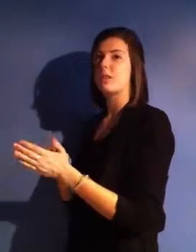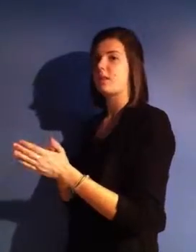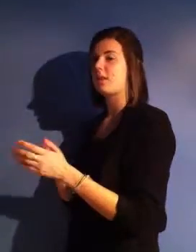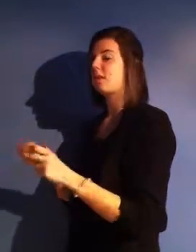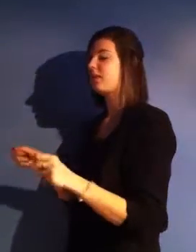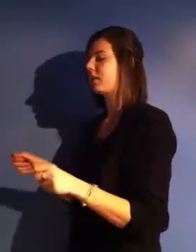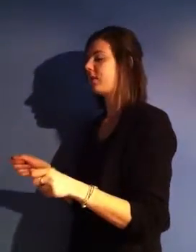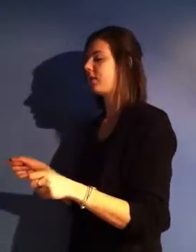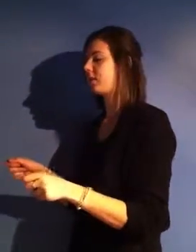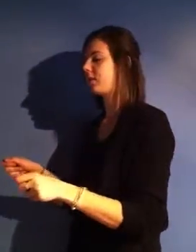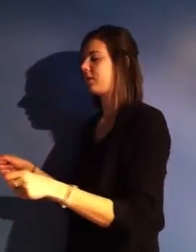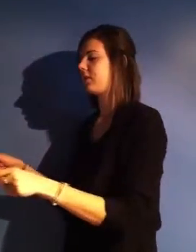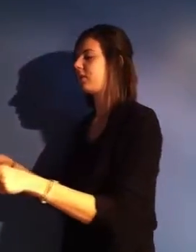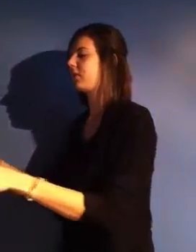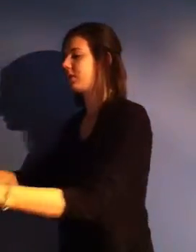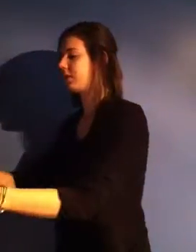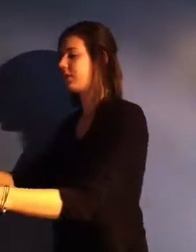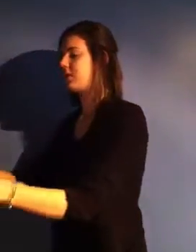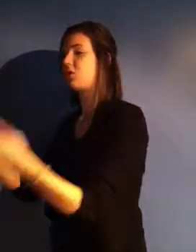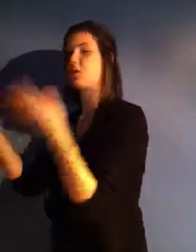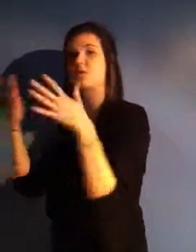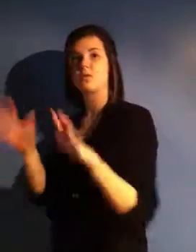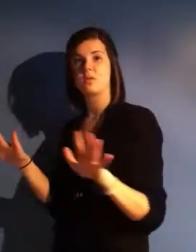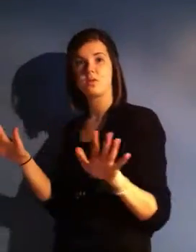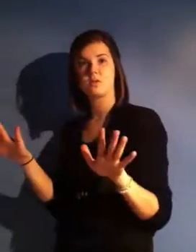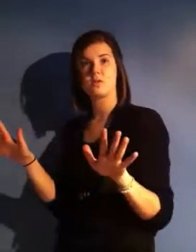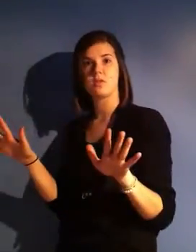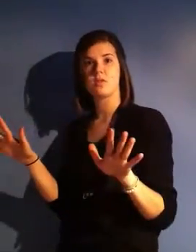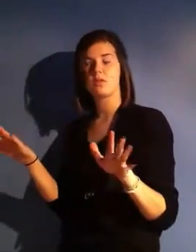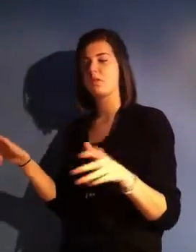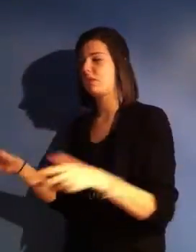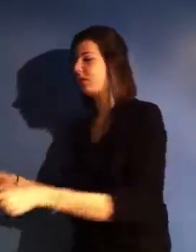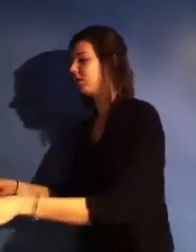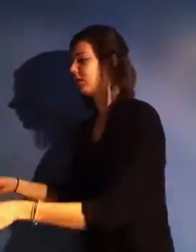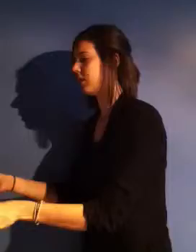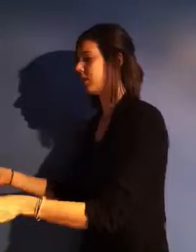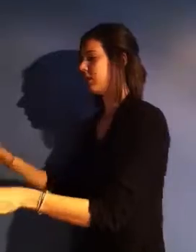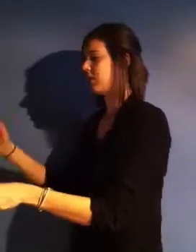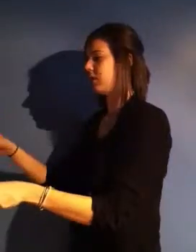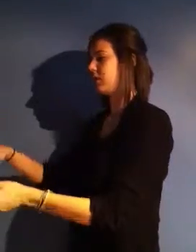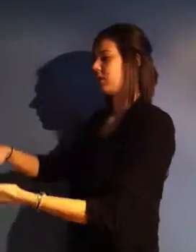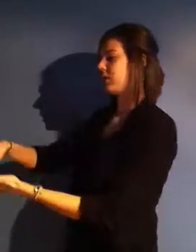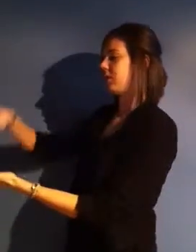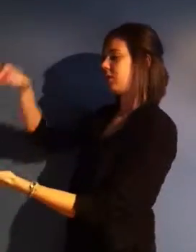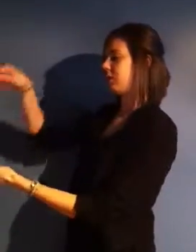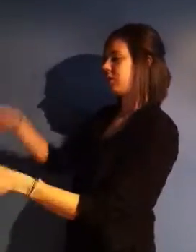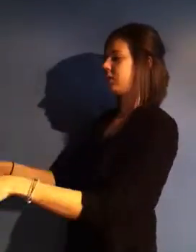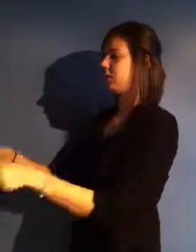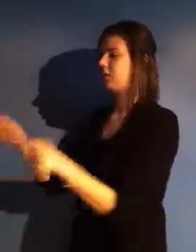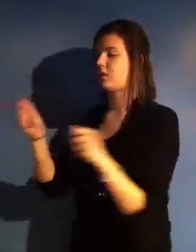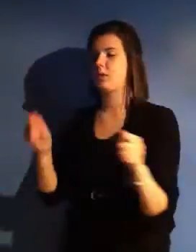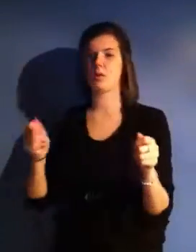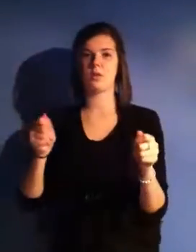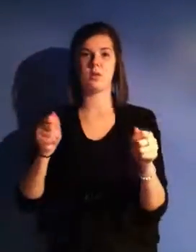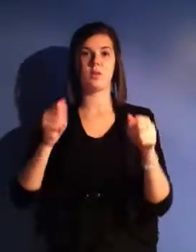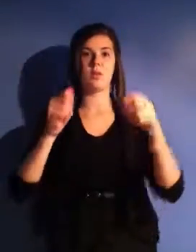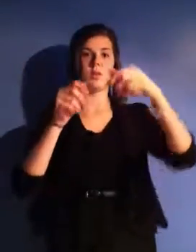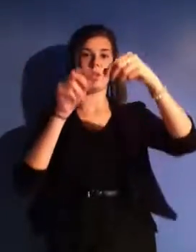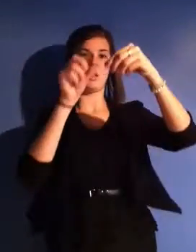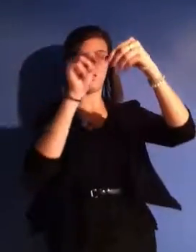sew that up. When you finish with that, you take it out again, you pull your zipper down, and then you're